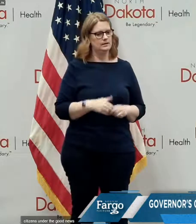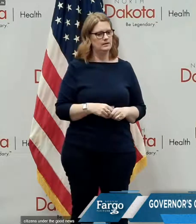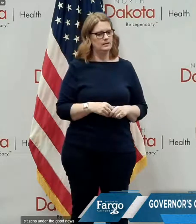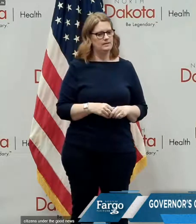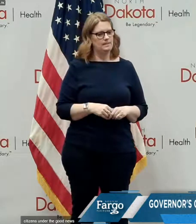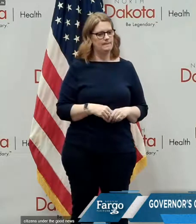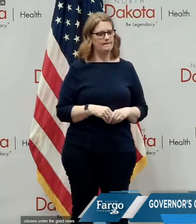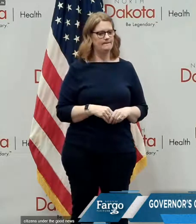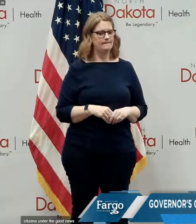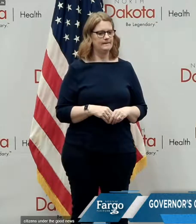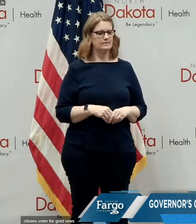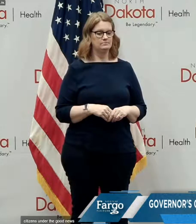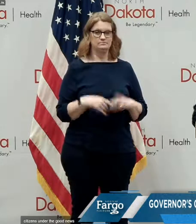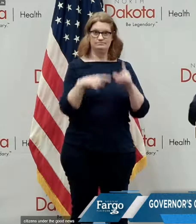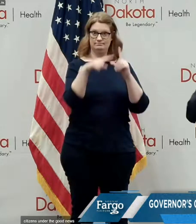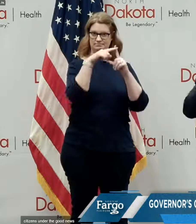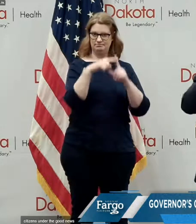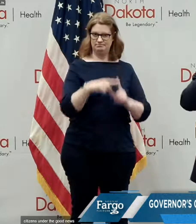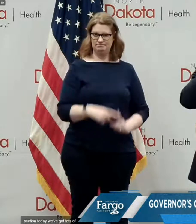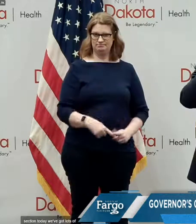got lots of good news.